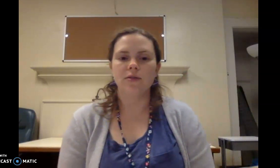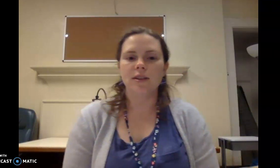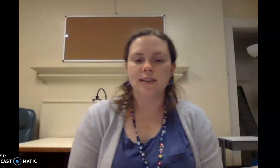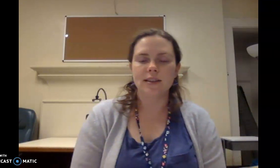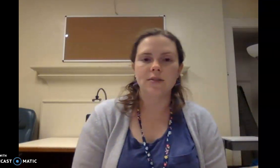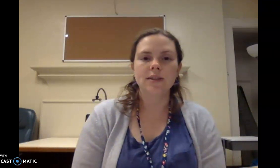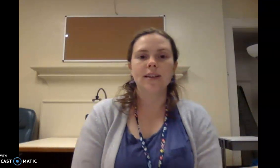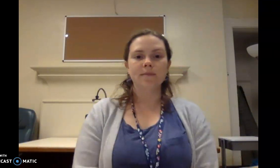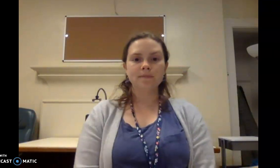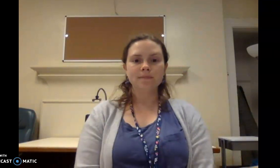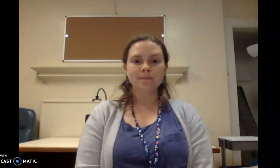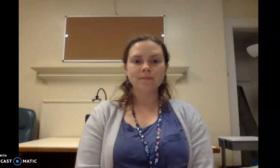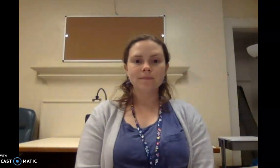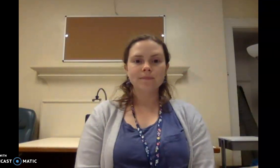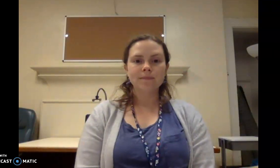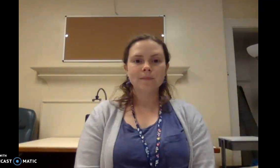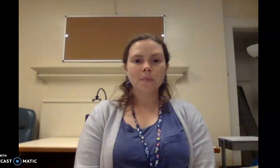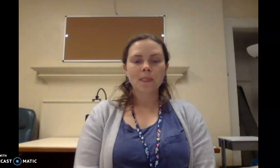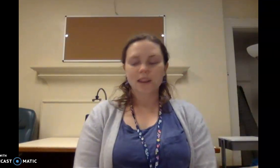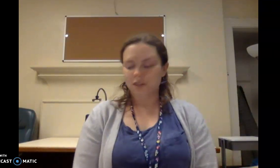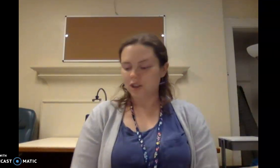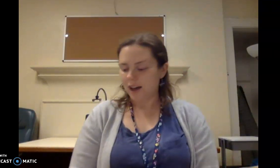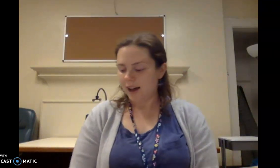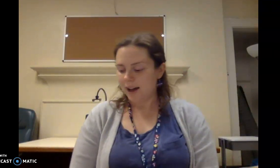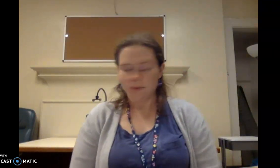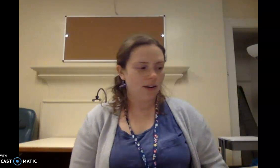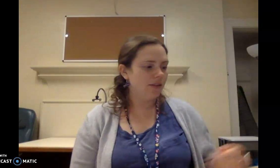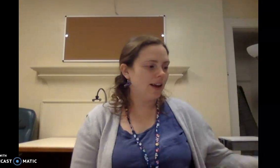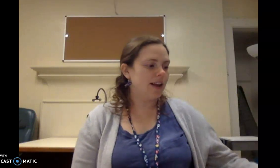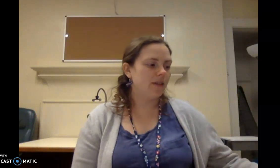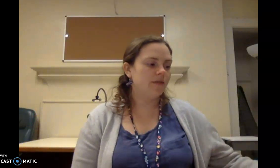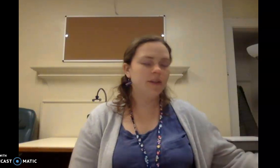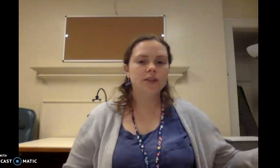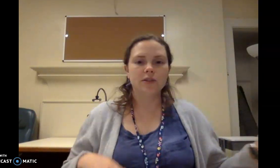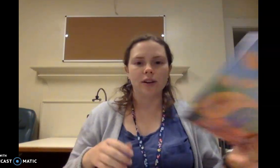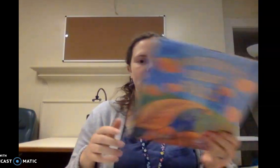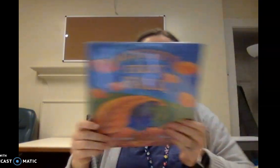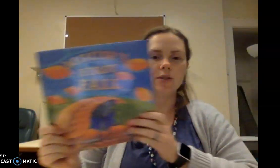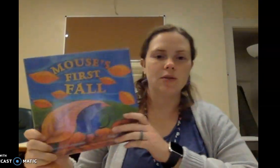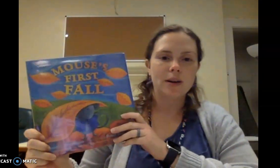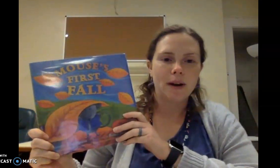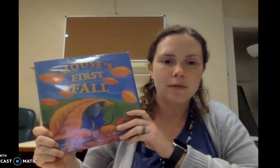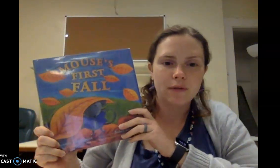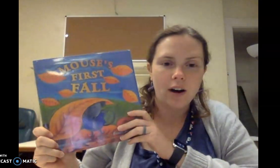story, sit so still. Good job. All right, our first story is a story about